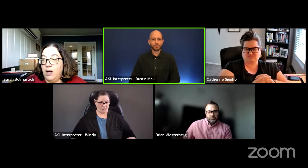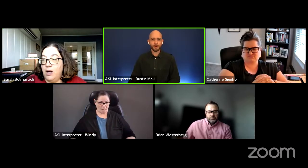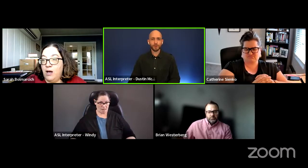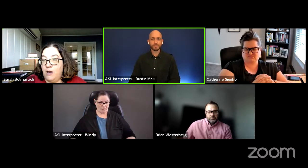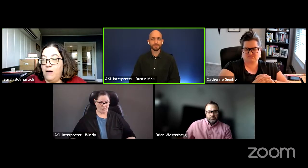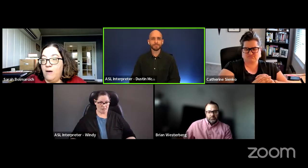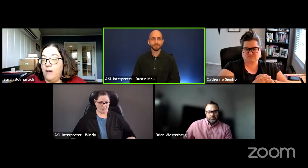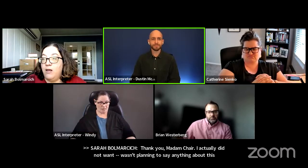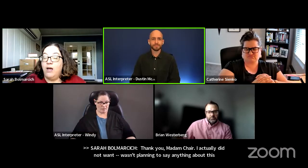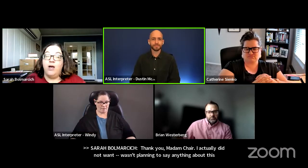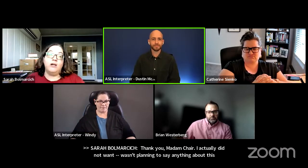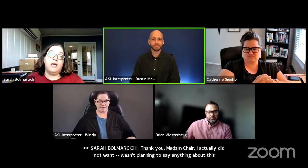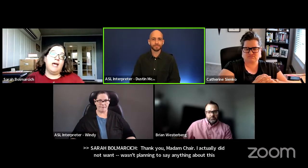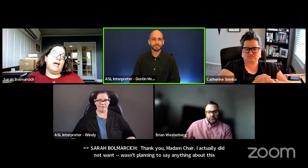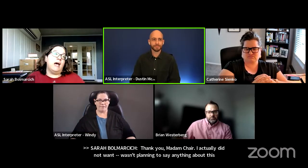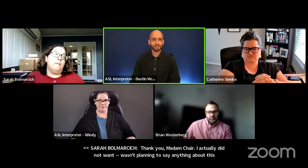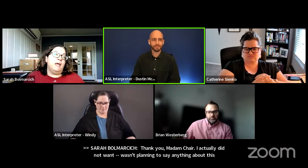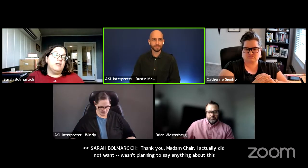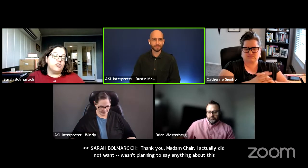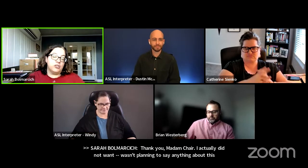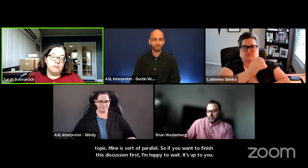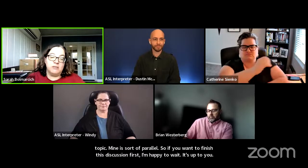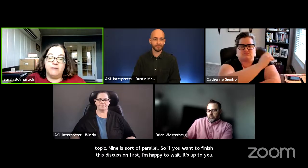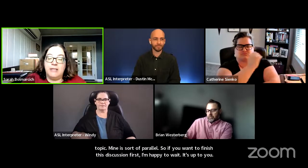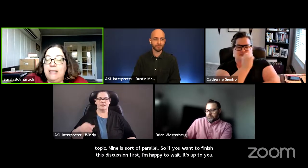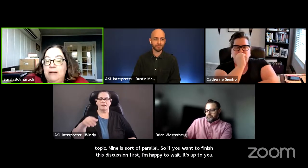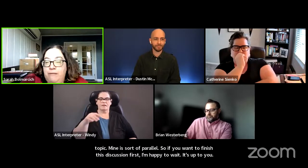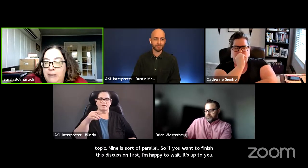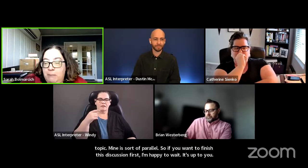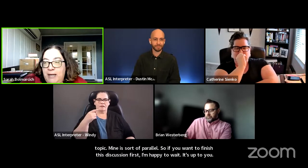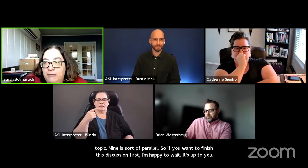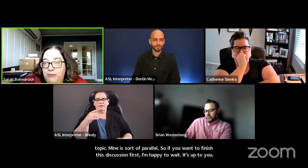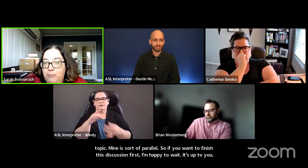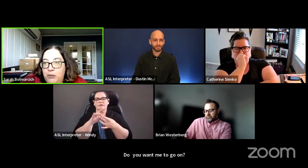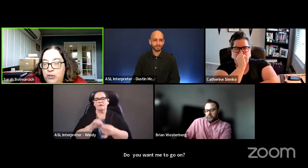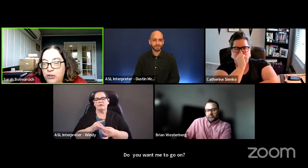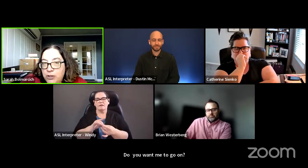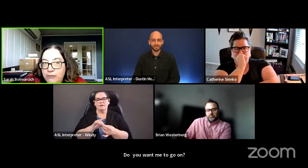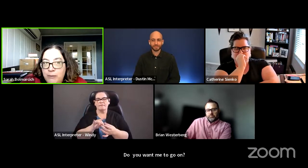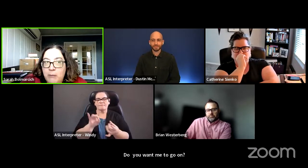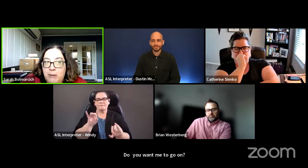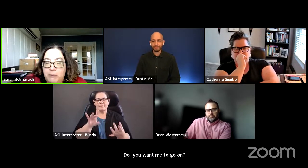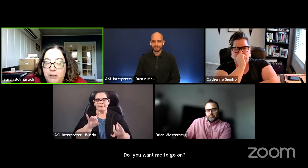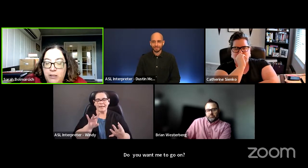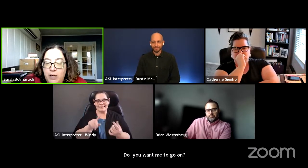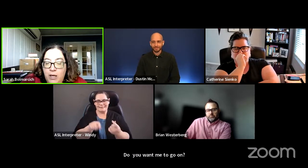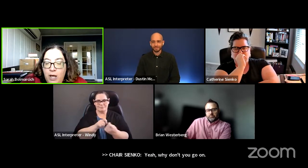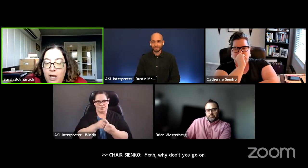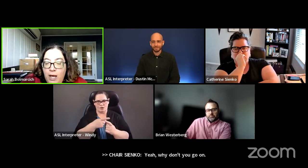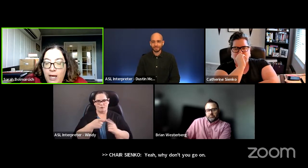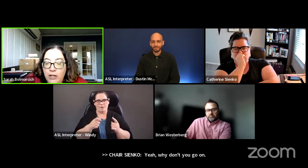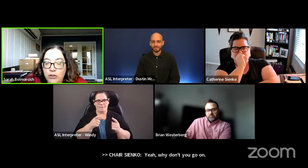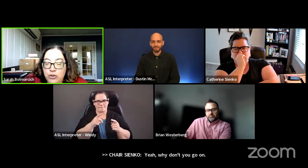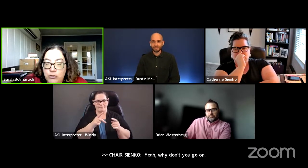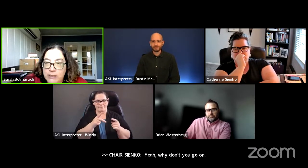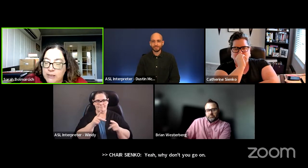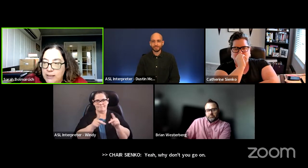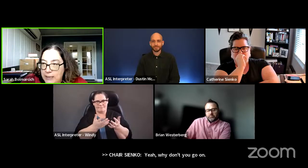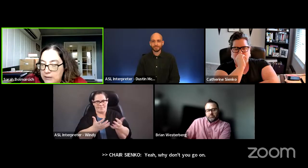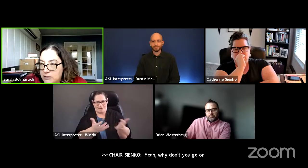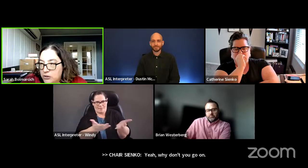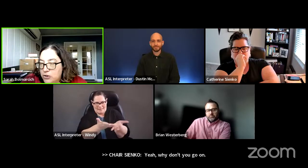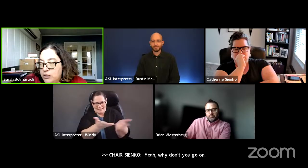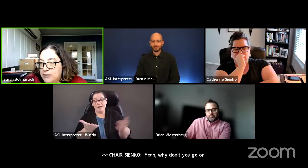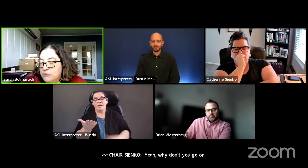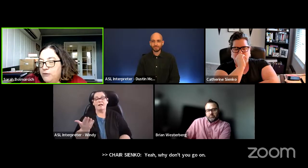Yeah, why don't you go on? Okay, in terms of getting feedback, particularly from the public, during